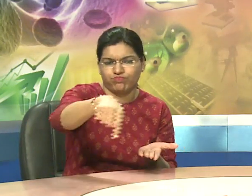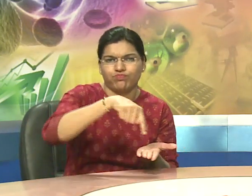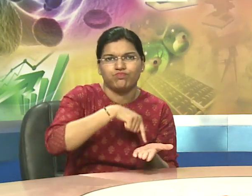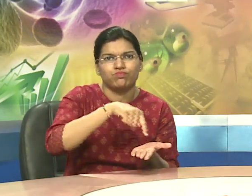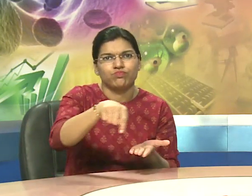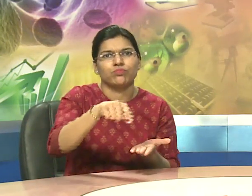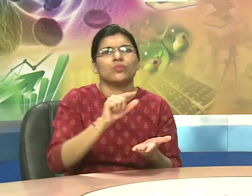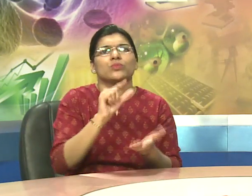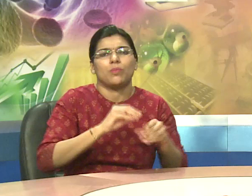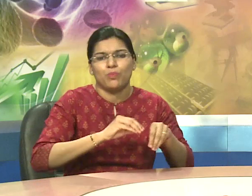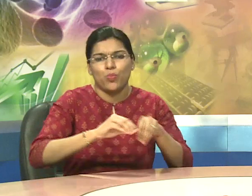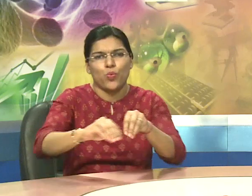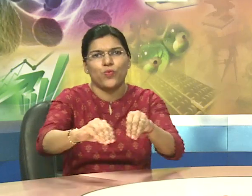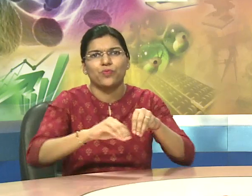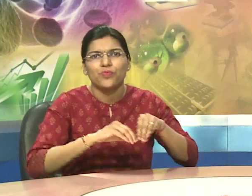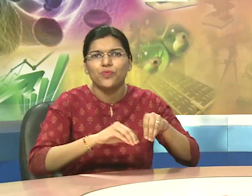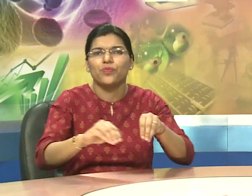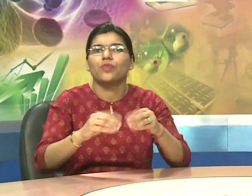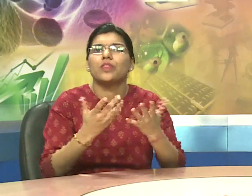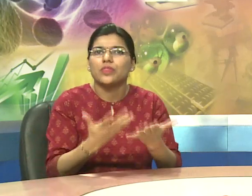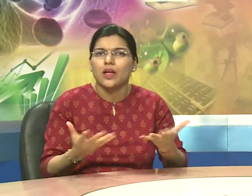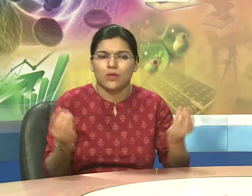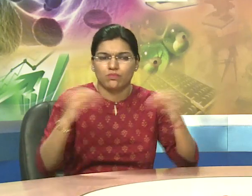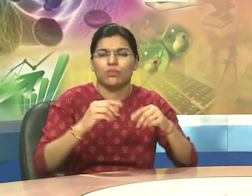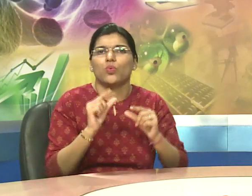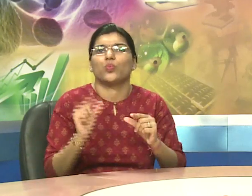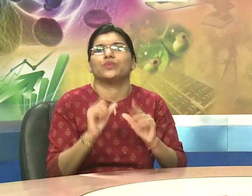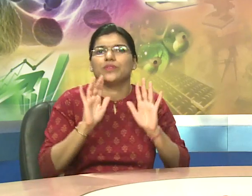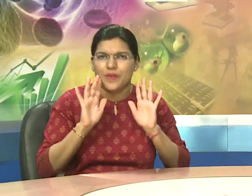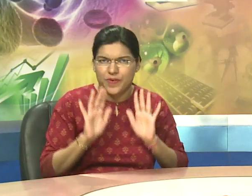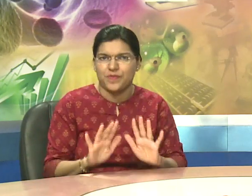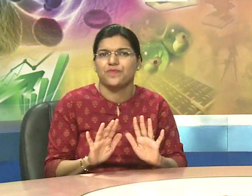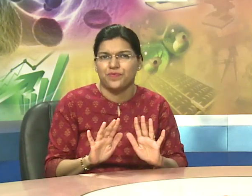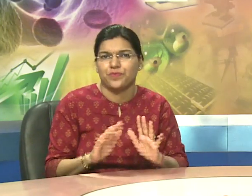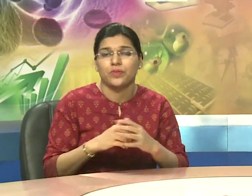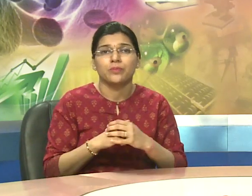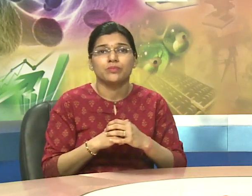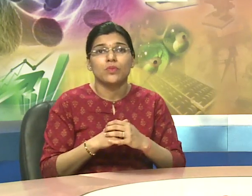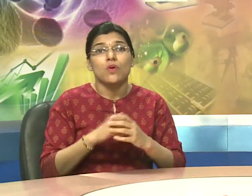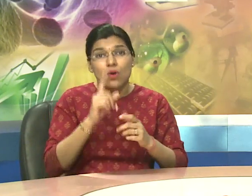which helps in traveling from one place to another place. In the movement of